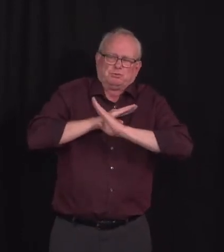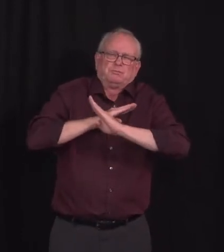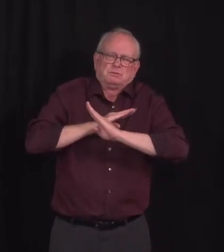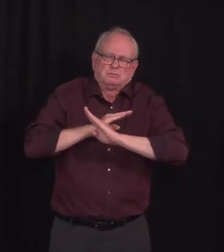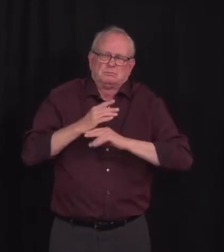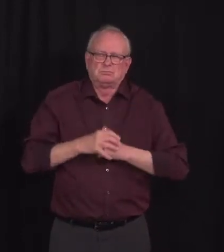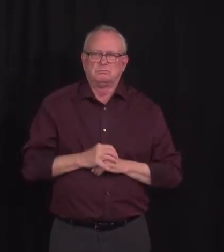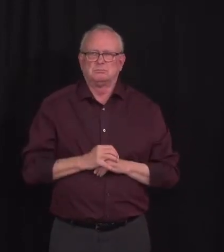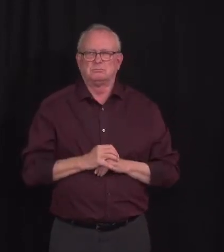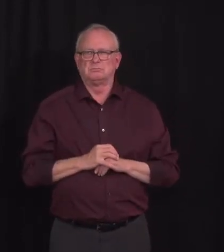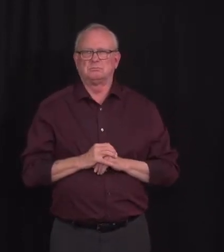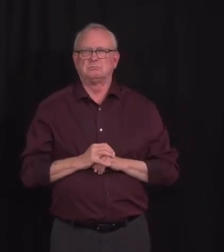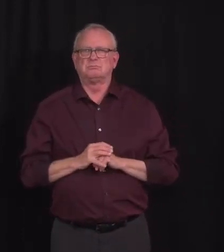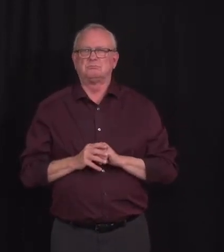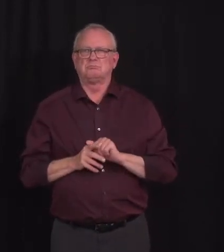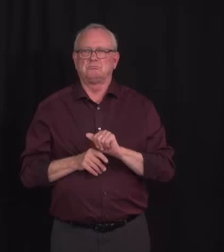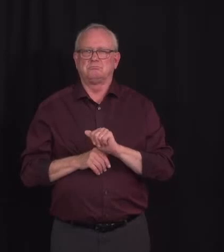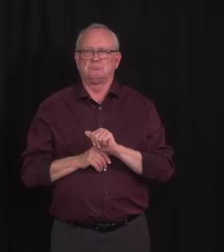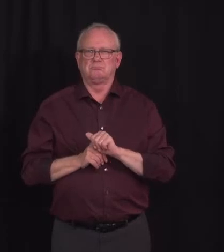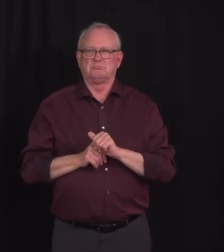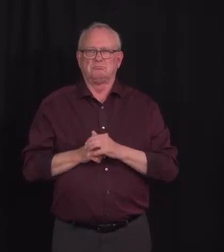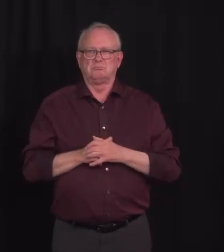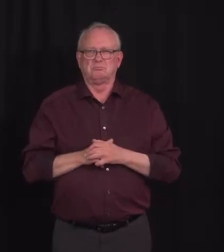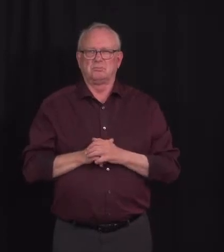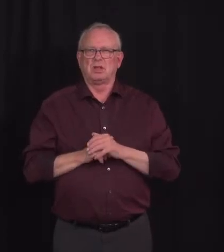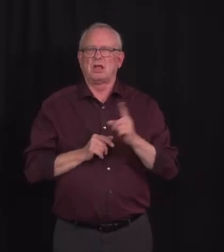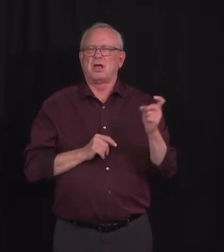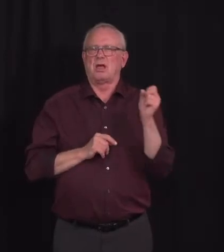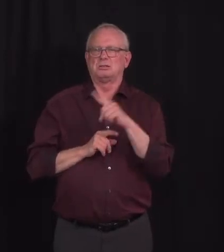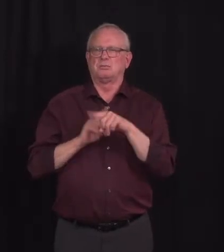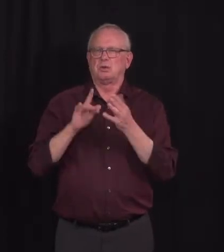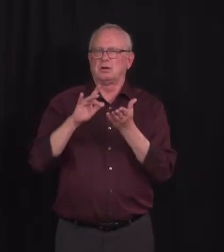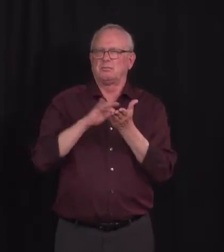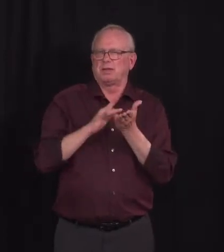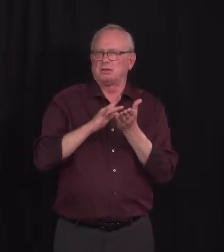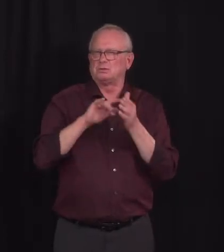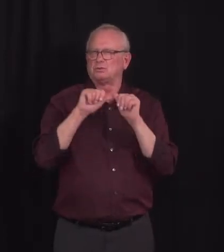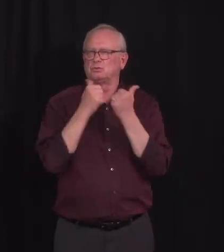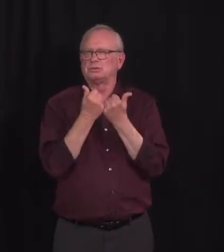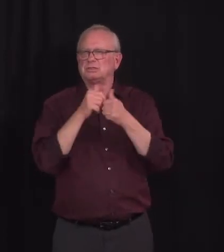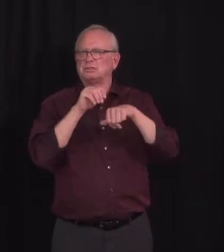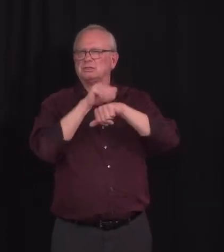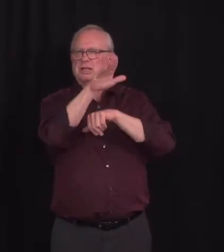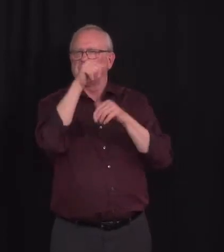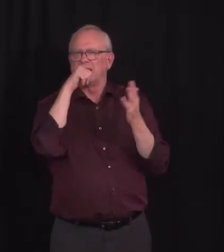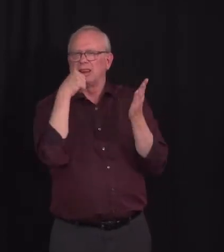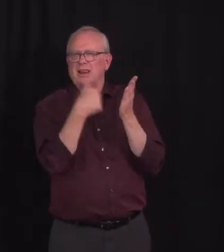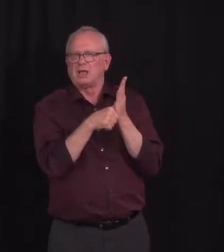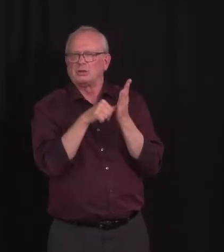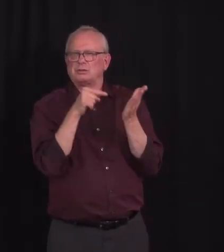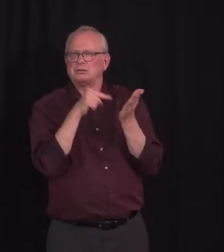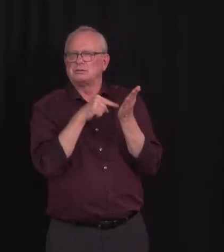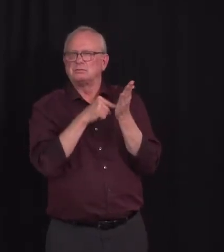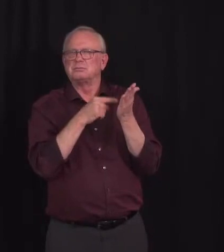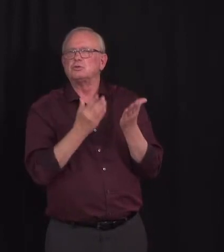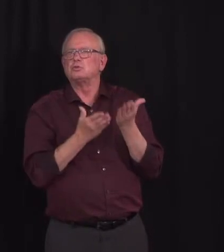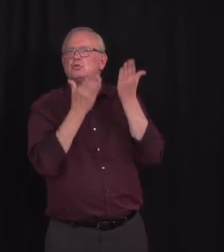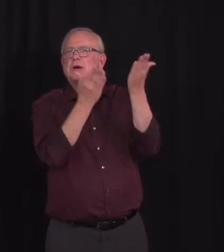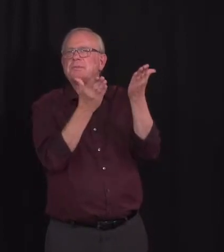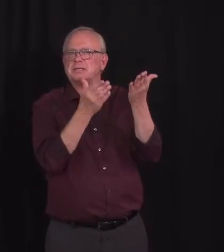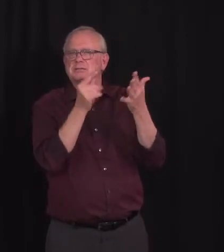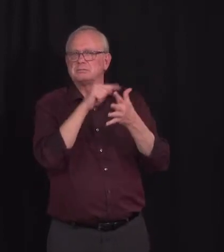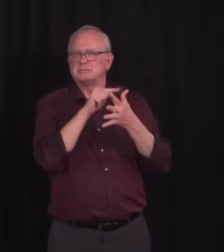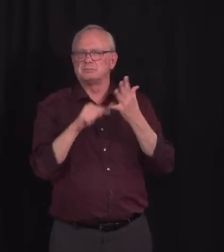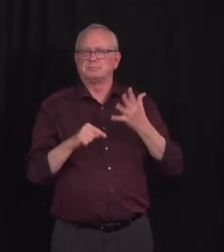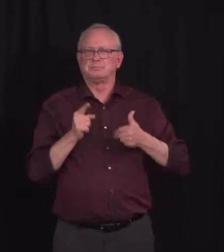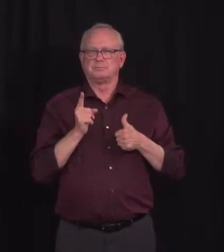sent a letter to the Premier, and you were CC'd on it. They're recommending several different things in regards to the reopening plan, one of which is recommending